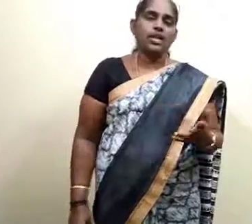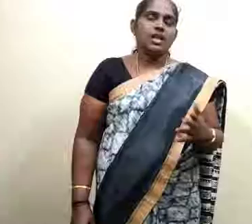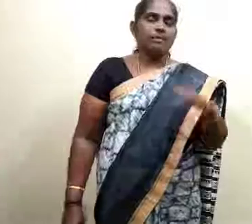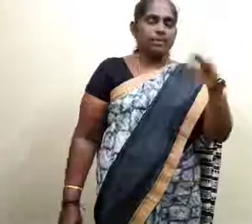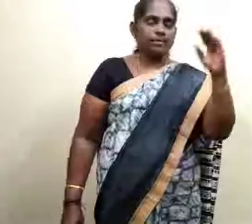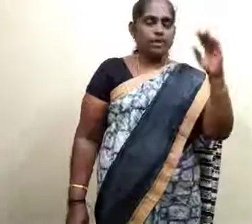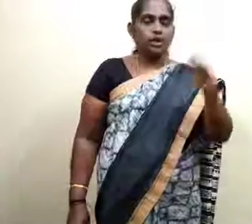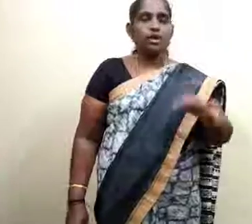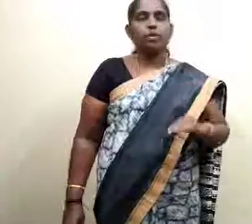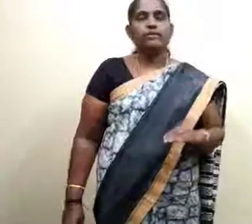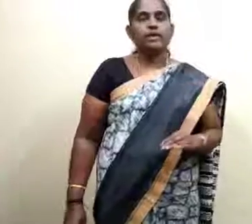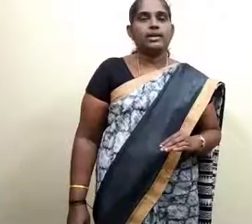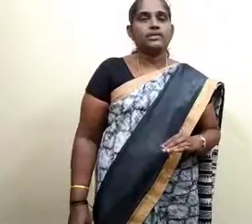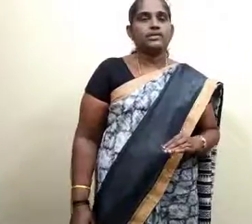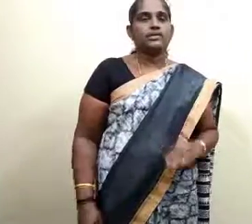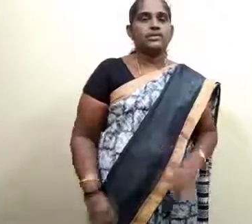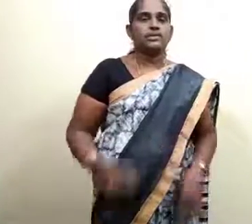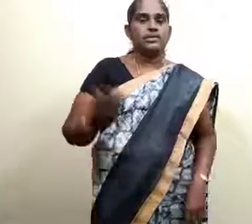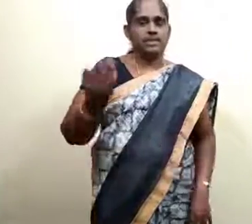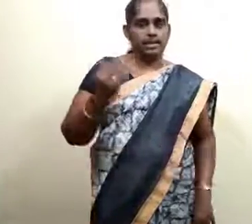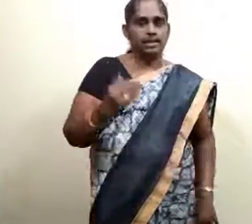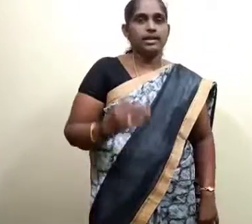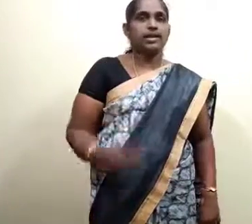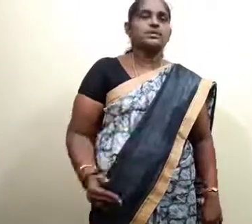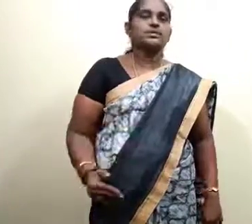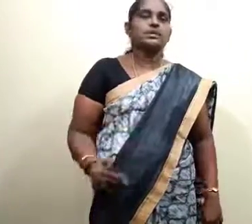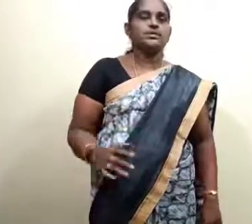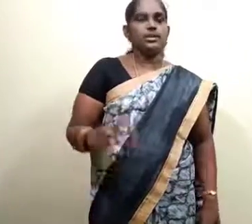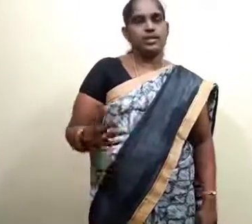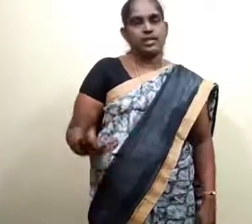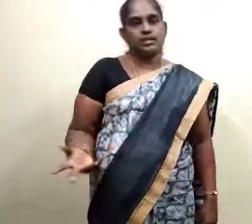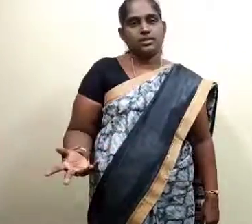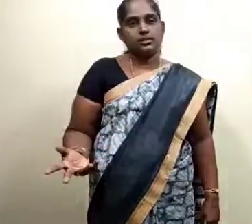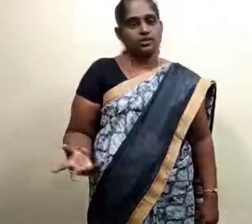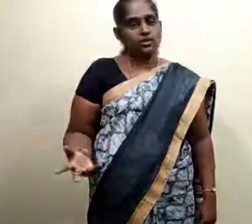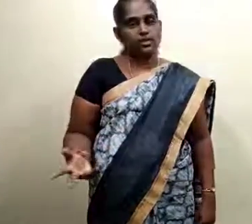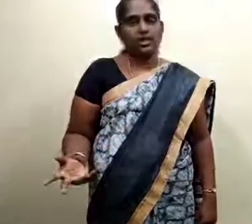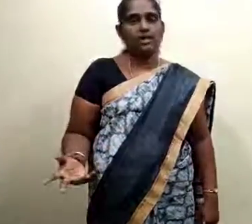heading. Prepare all the one word answers. Study nicely for the exam. Okay.